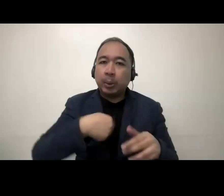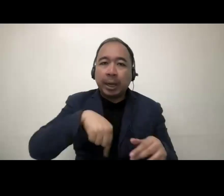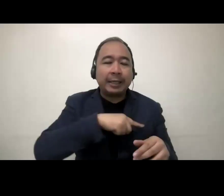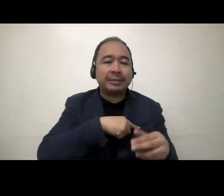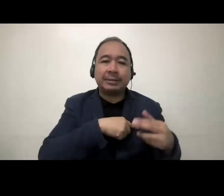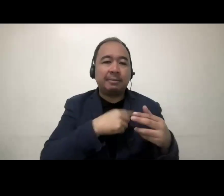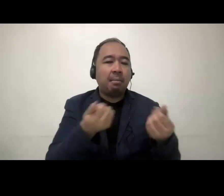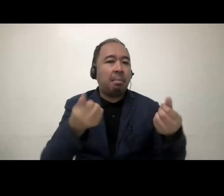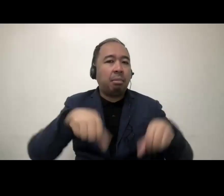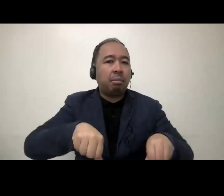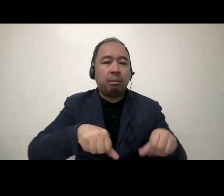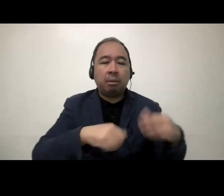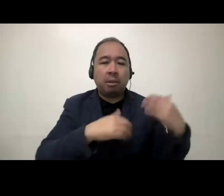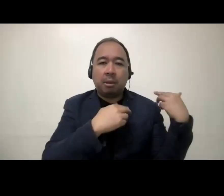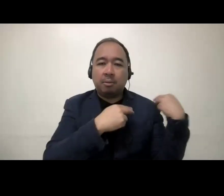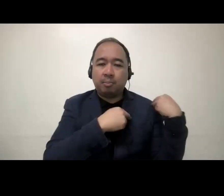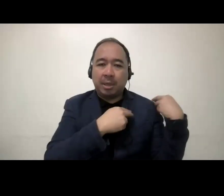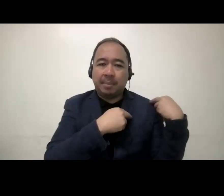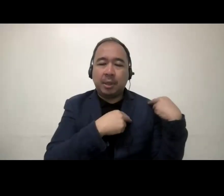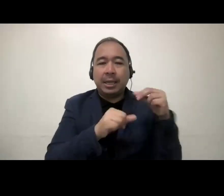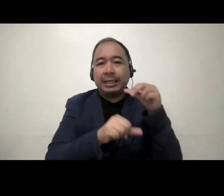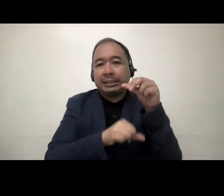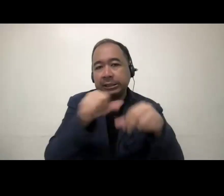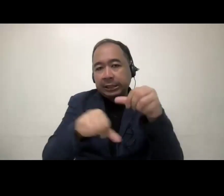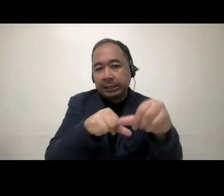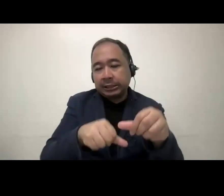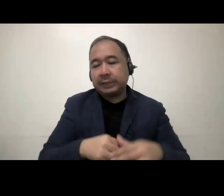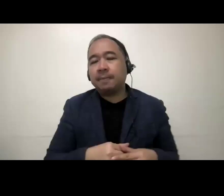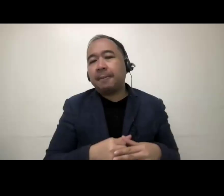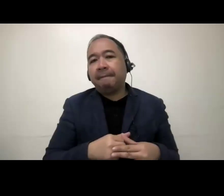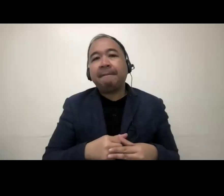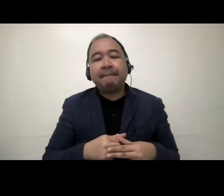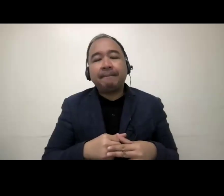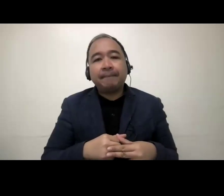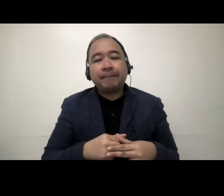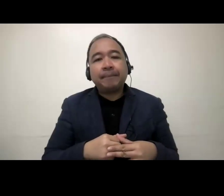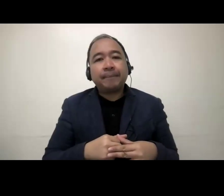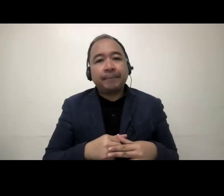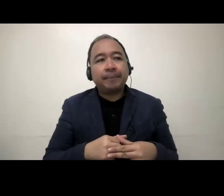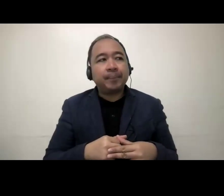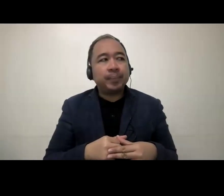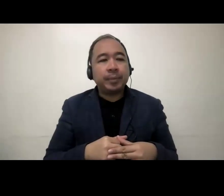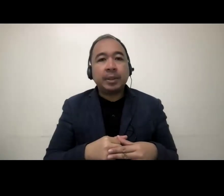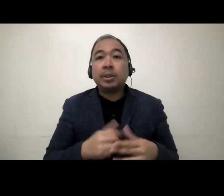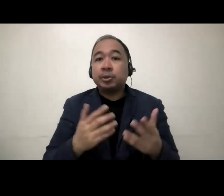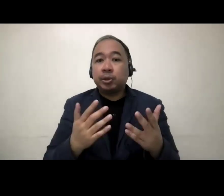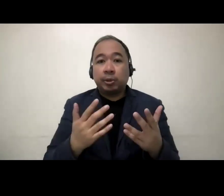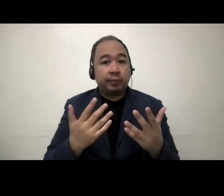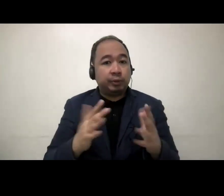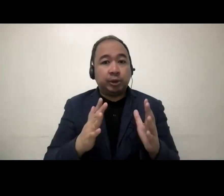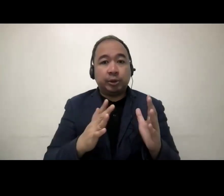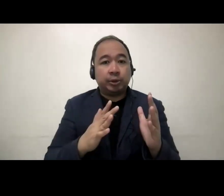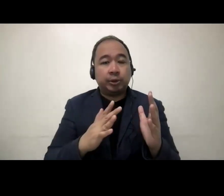our task. So I think that's very important. It's also, and it's been written about extensively